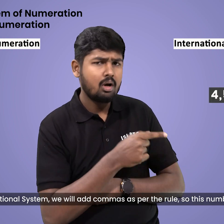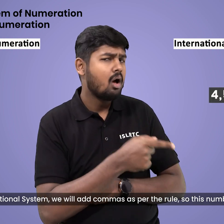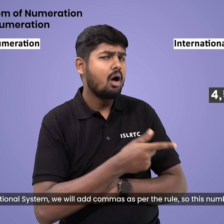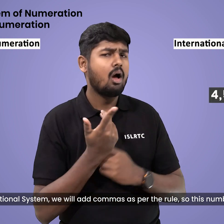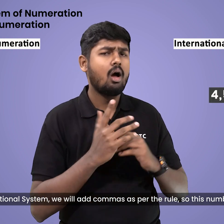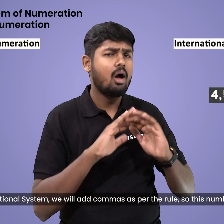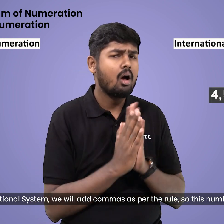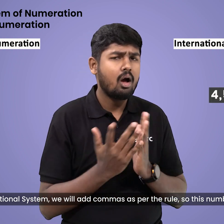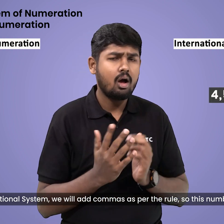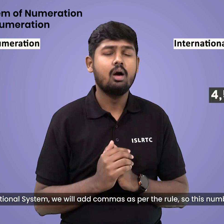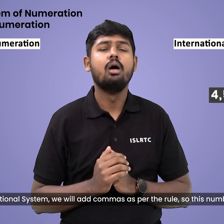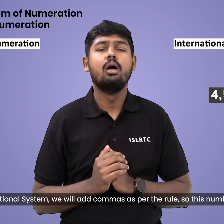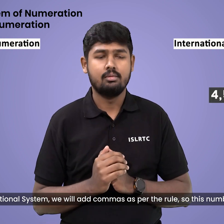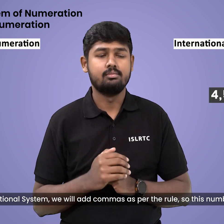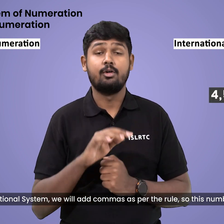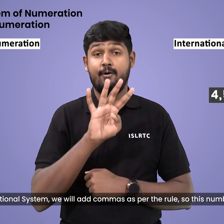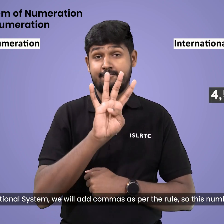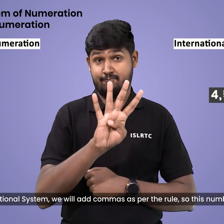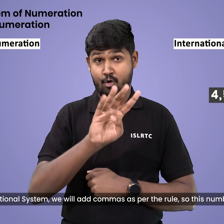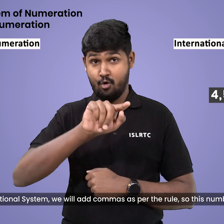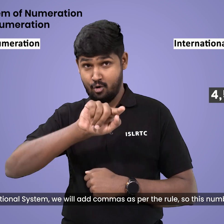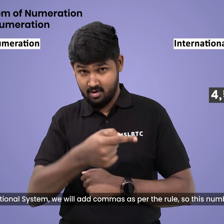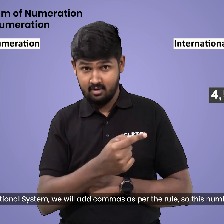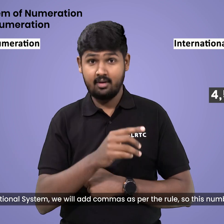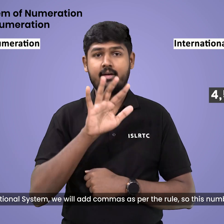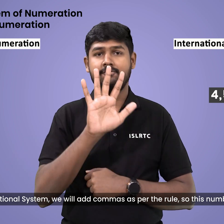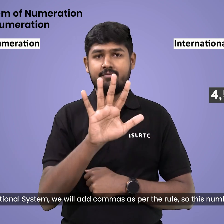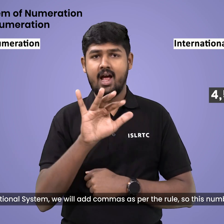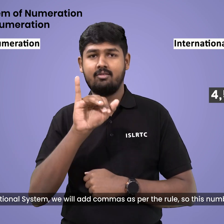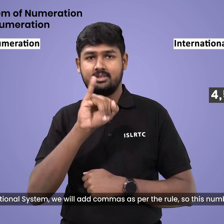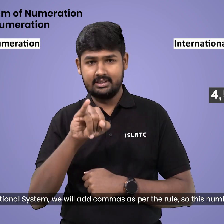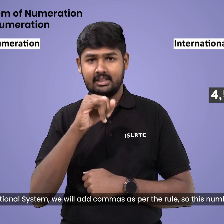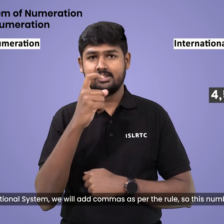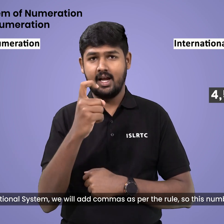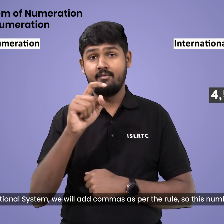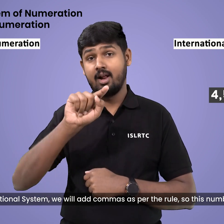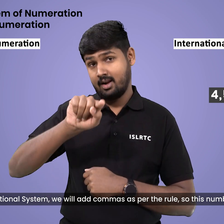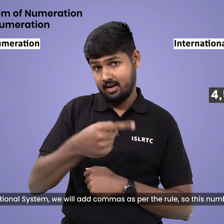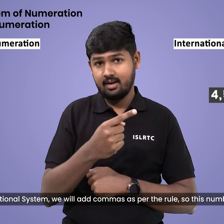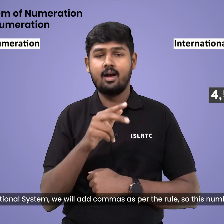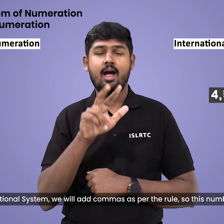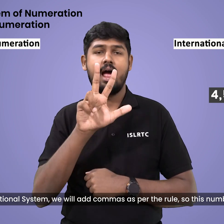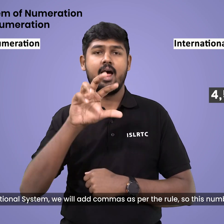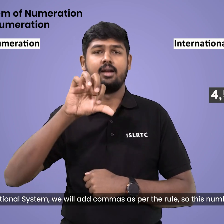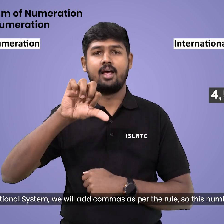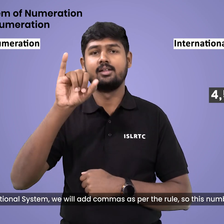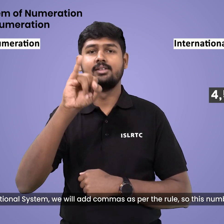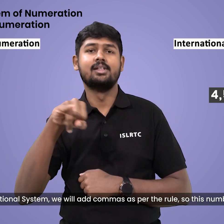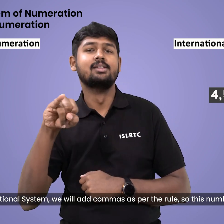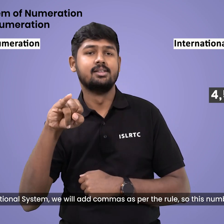international system, we will add commas as per the rule, so this number is